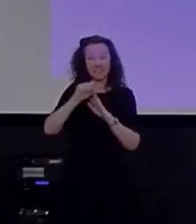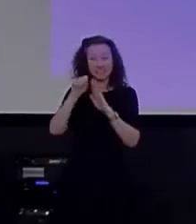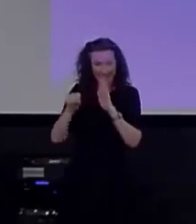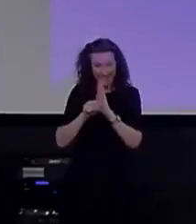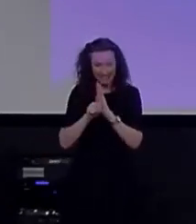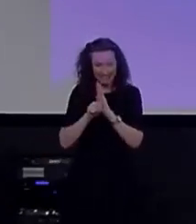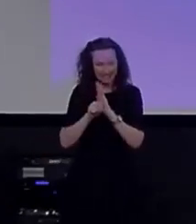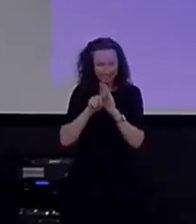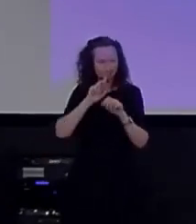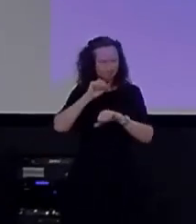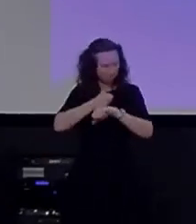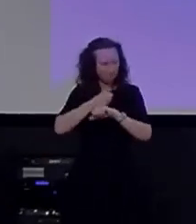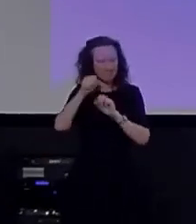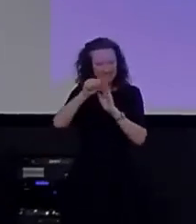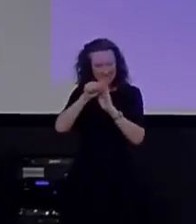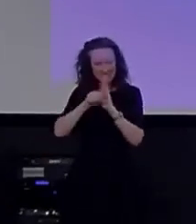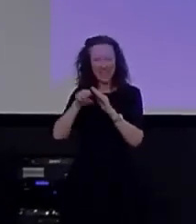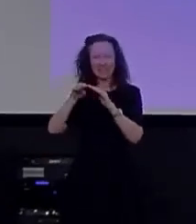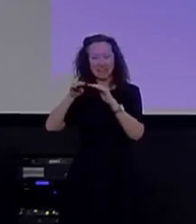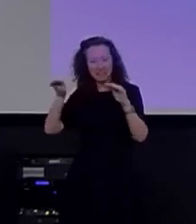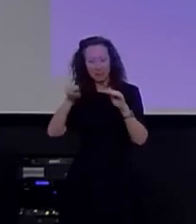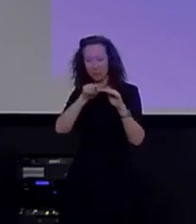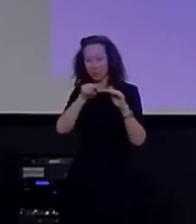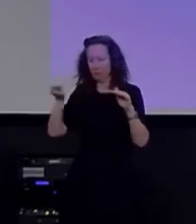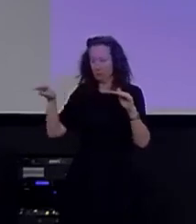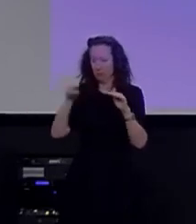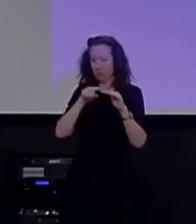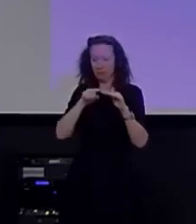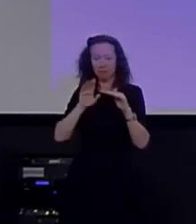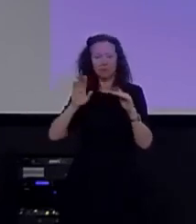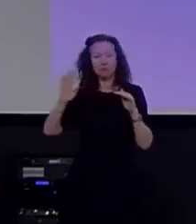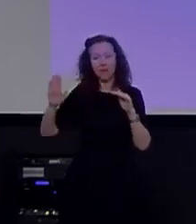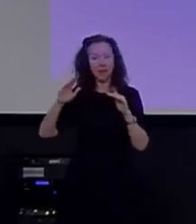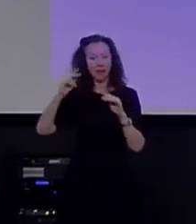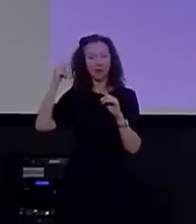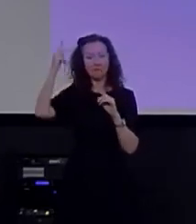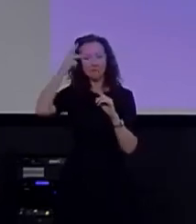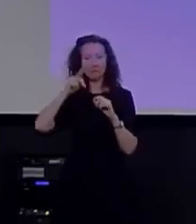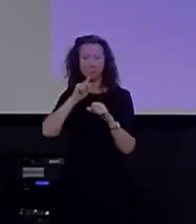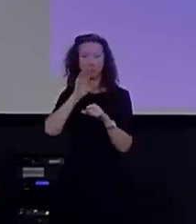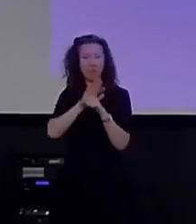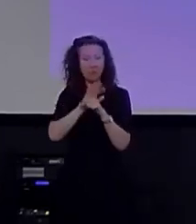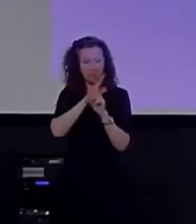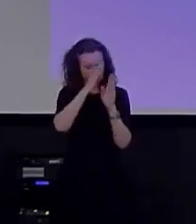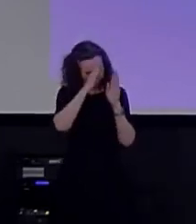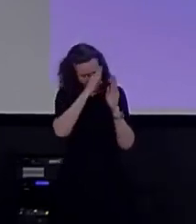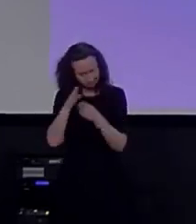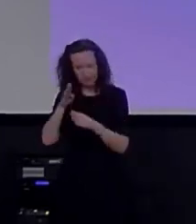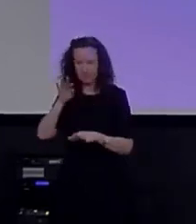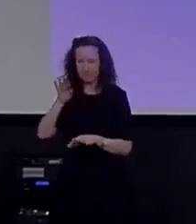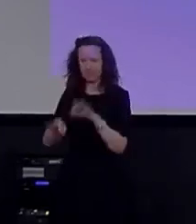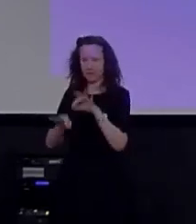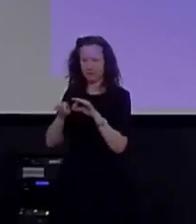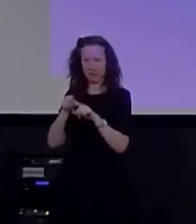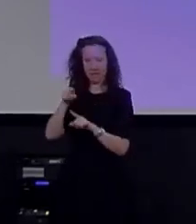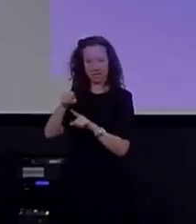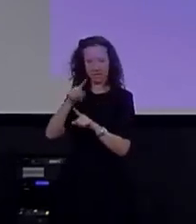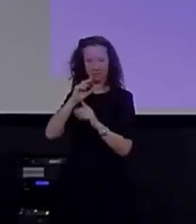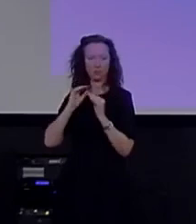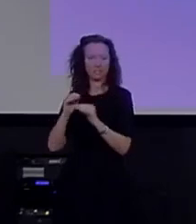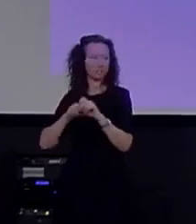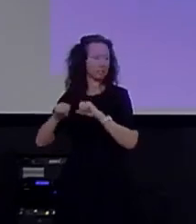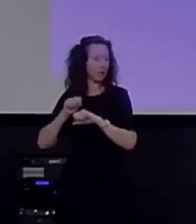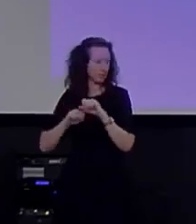level, had a philosophical commitment to discovery and teaching science.